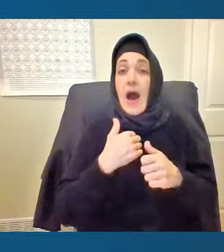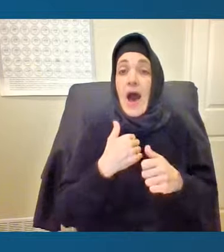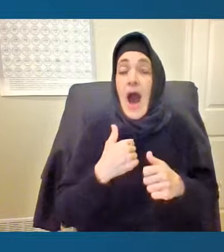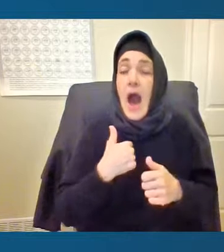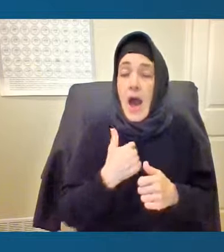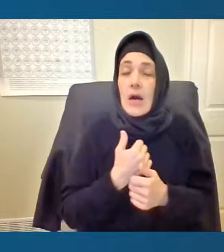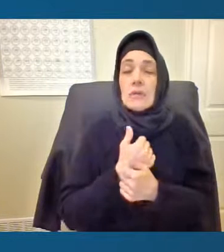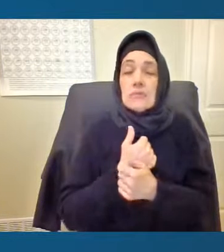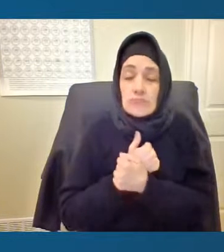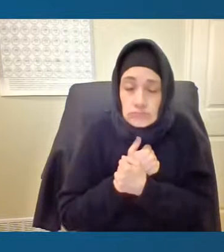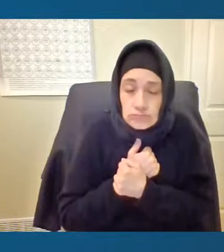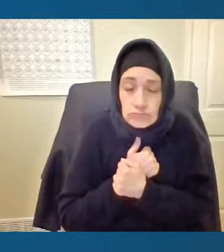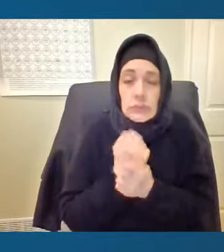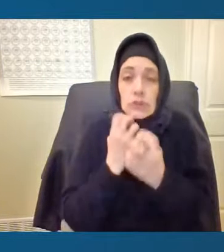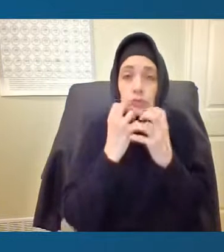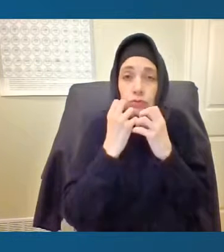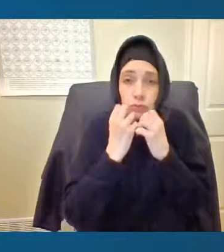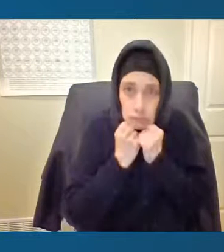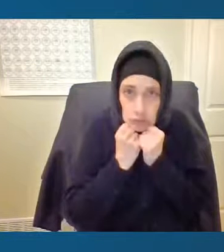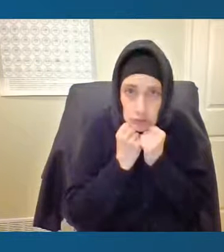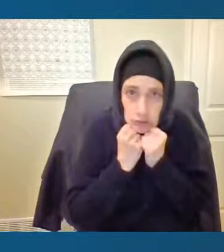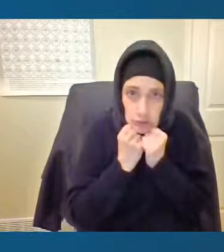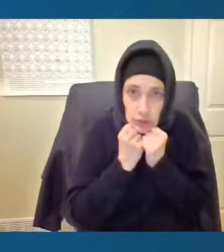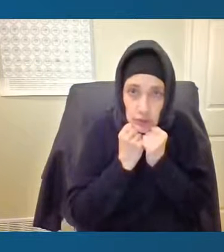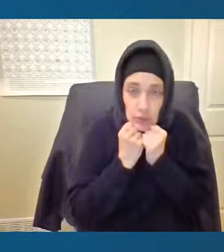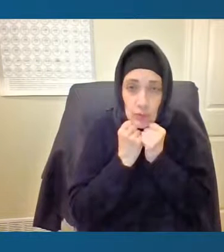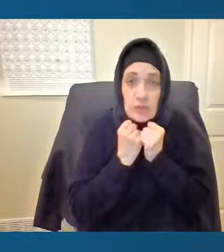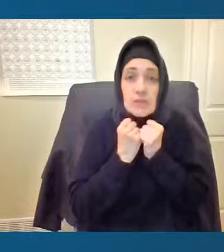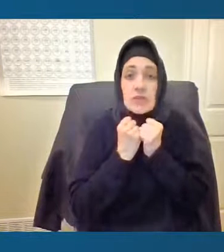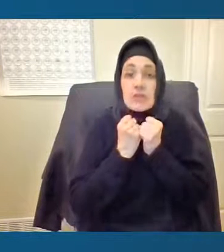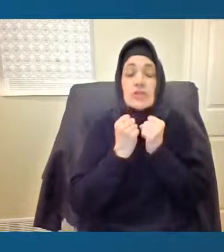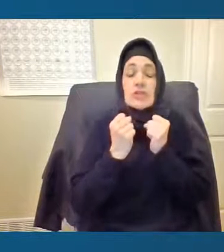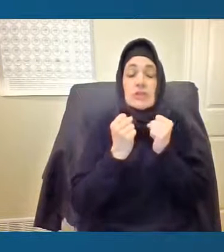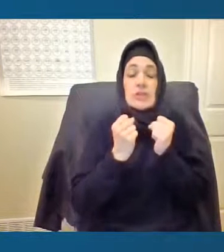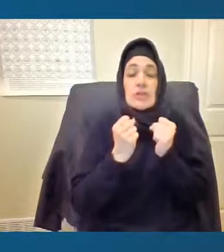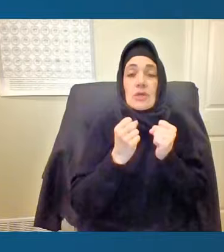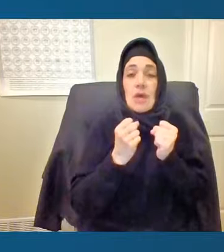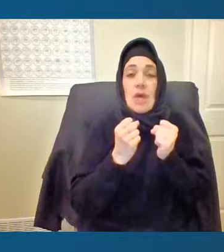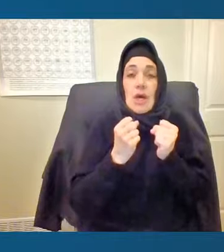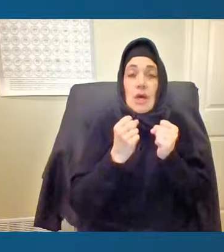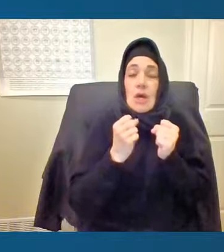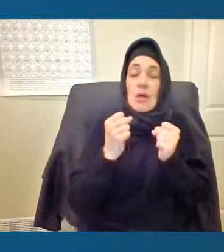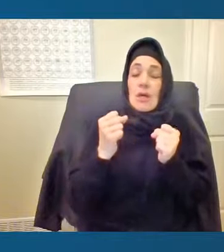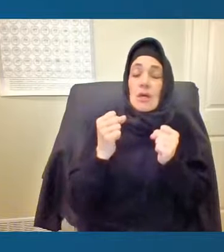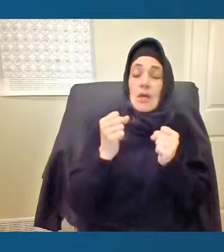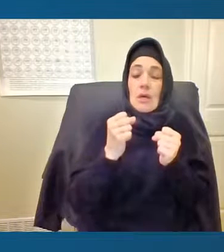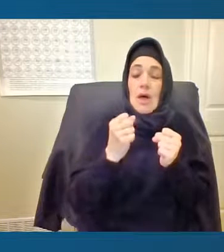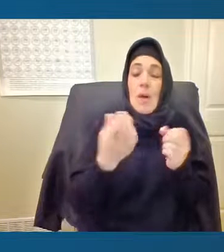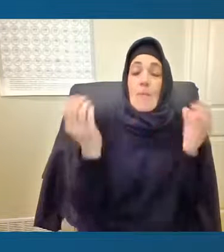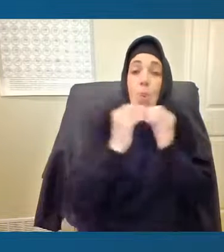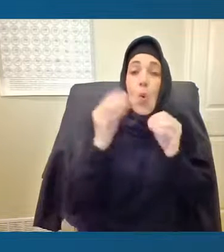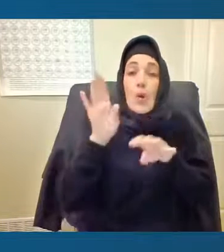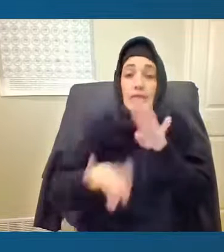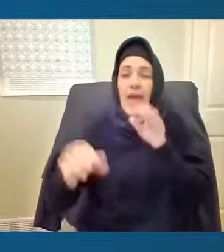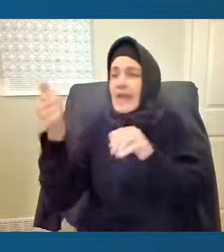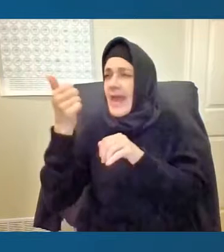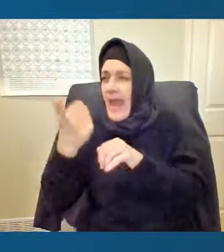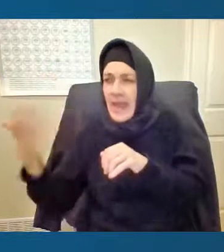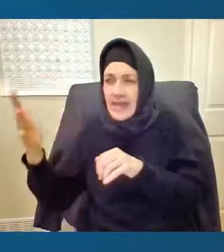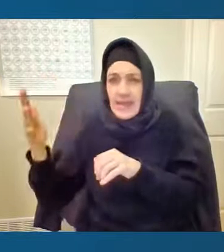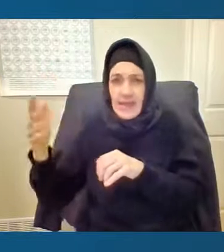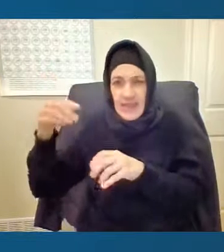more beloved to me than ma talat alayhi shams, anything that the sun rises upon, meaning this